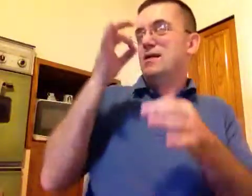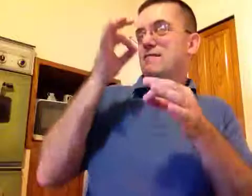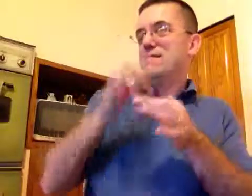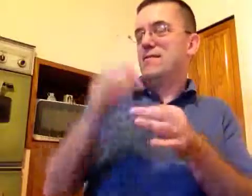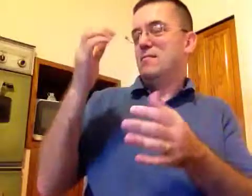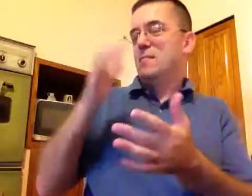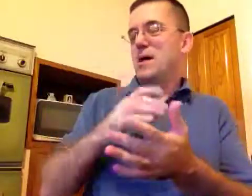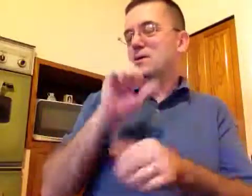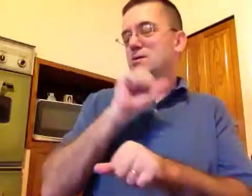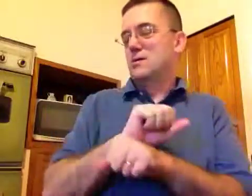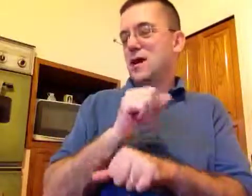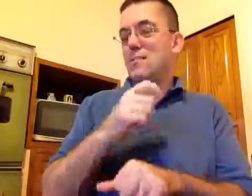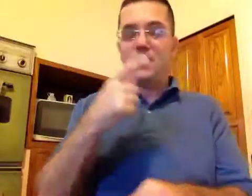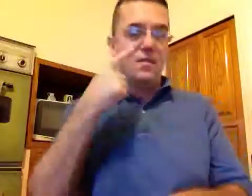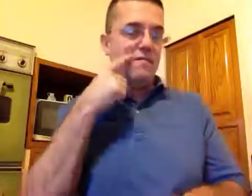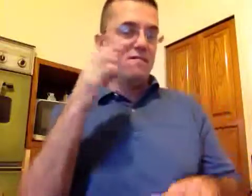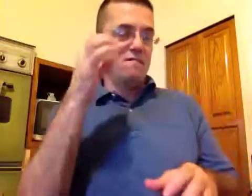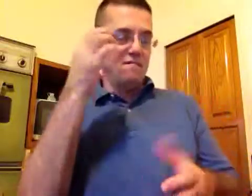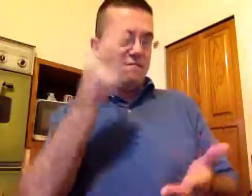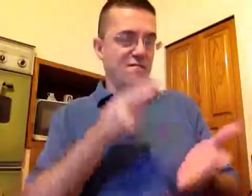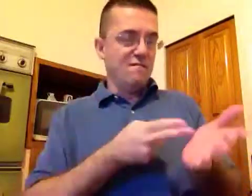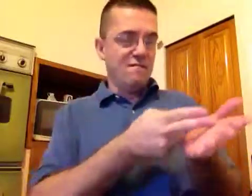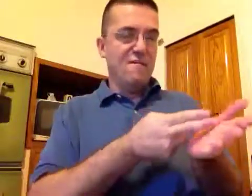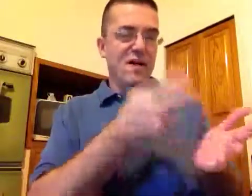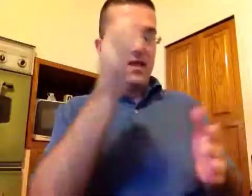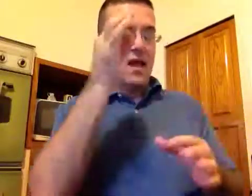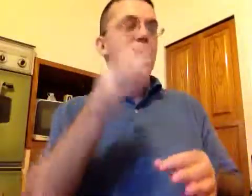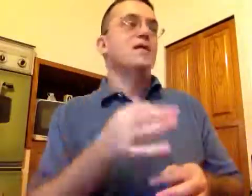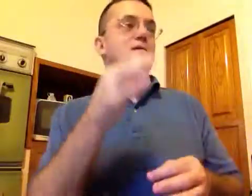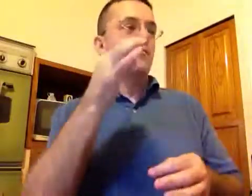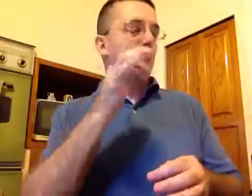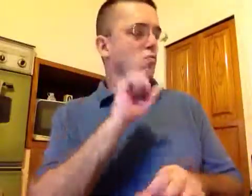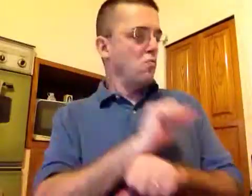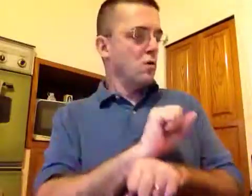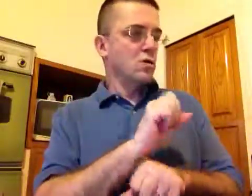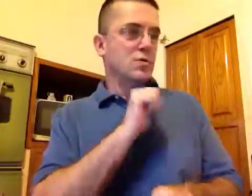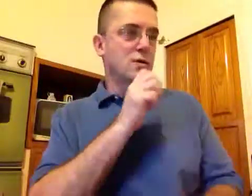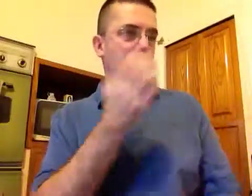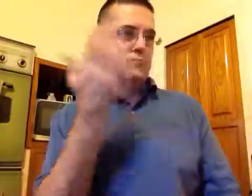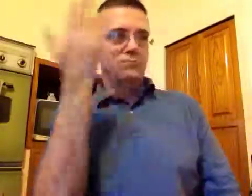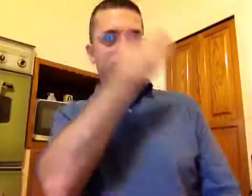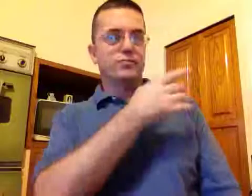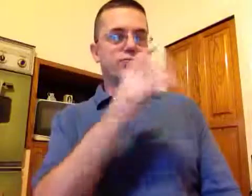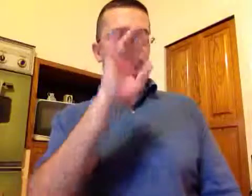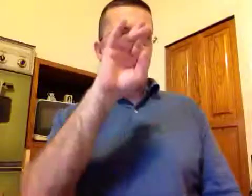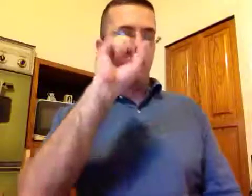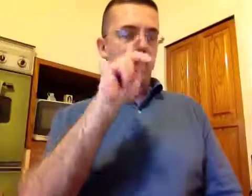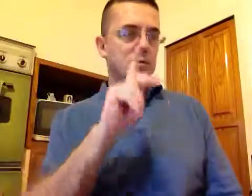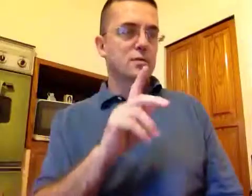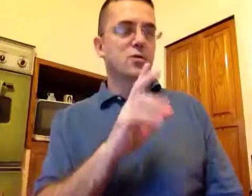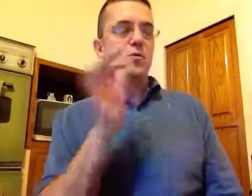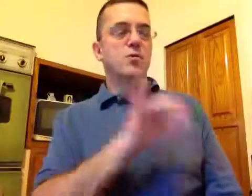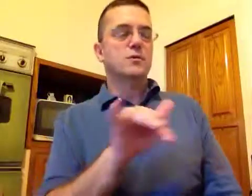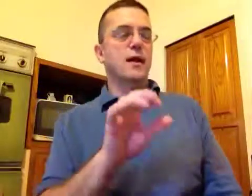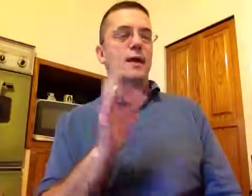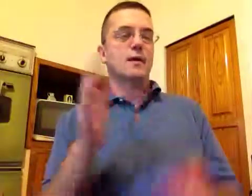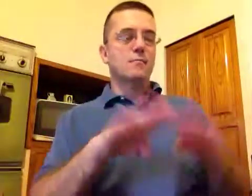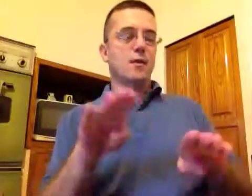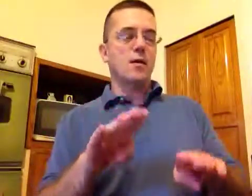The fact that it worked caused you to not perceive the risk. Right. It's like the guy who goes in, and stacks $10,000 on a blackjack table at